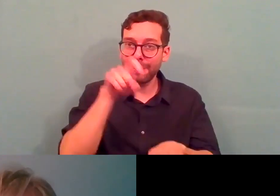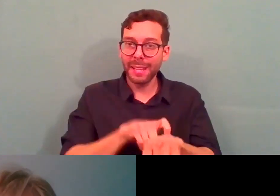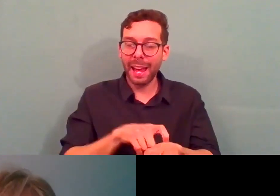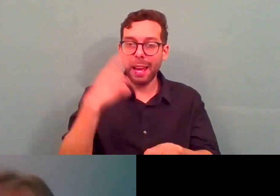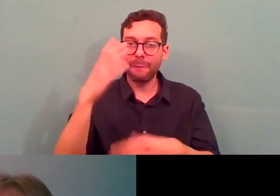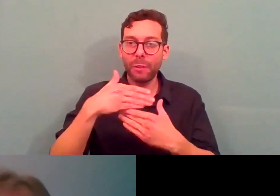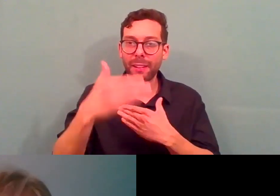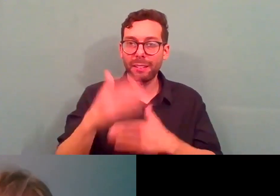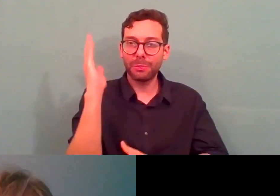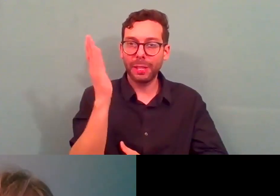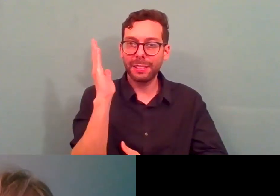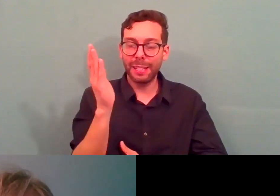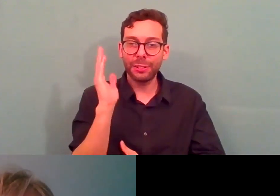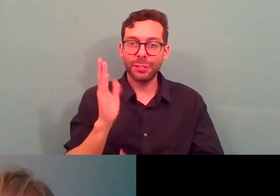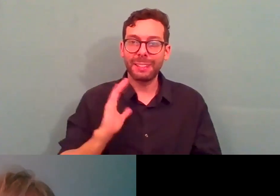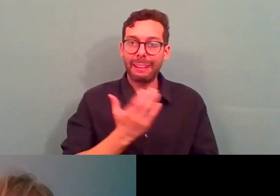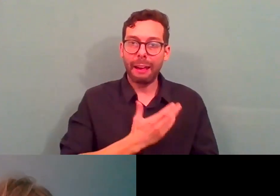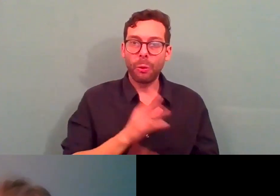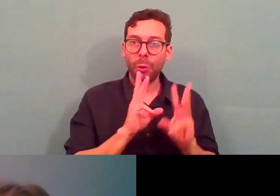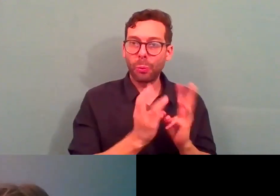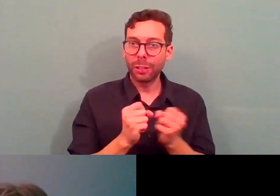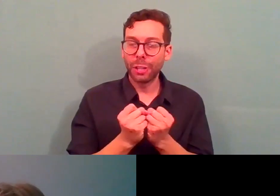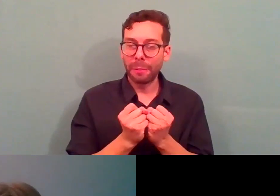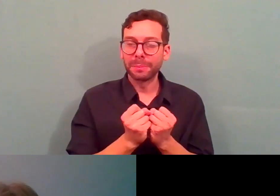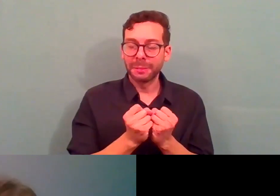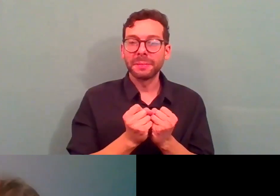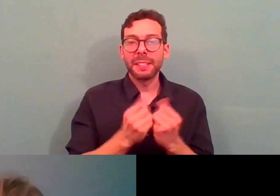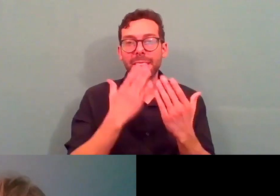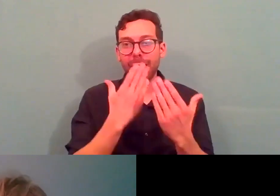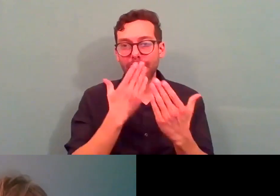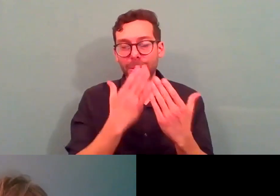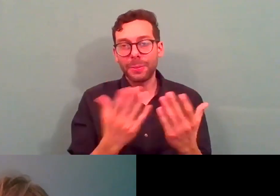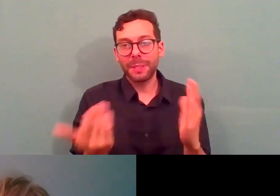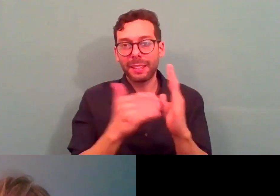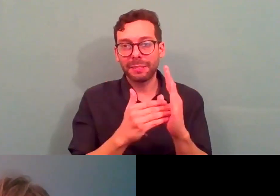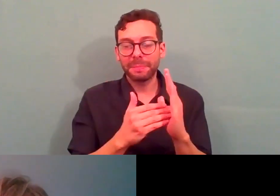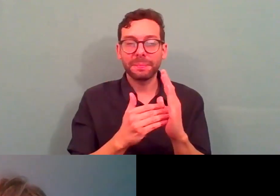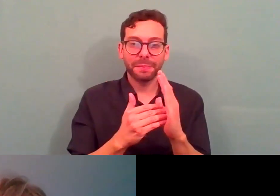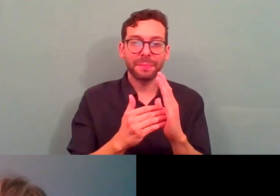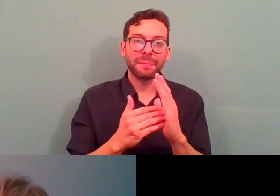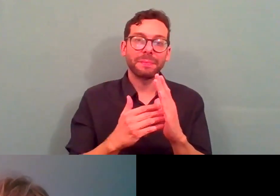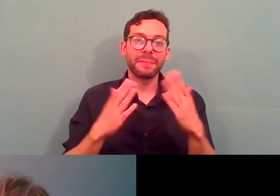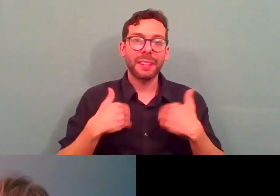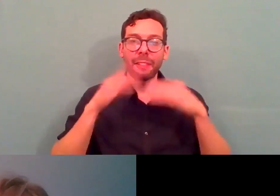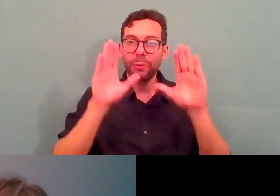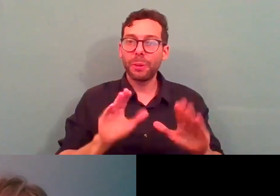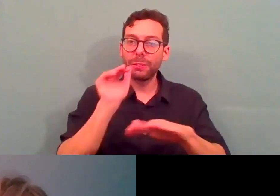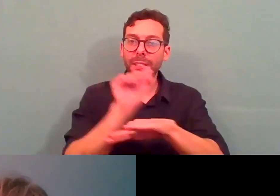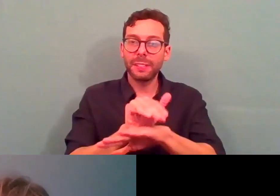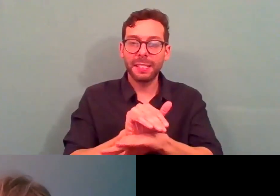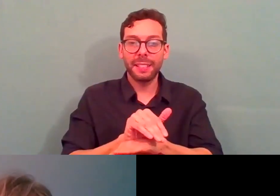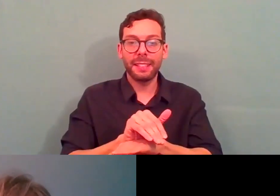next presentation in this series. So thank you again, everyone. Have a wonderful evening. And